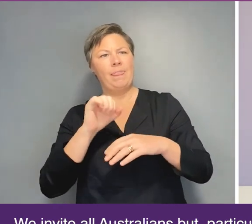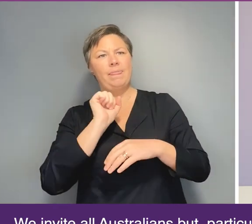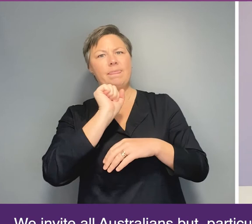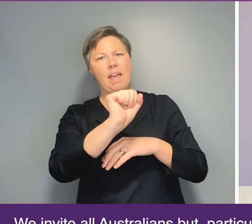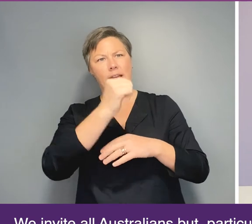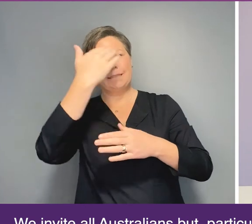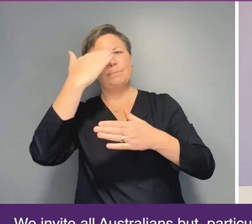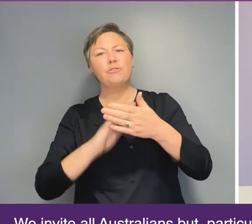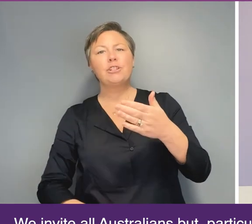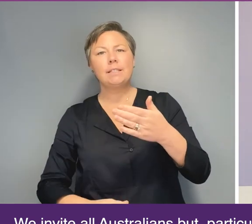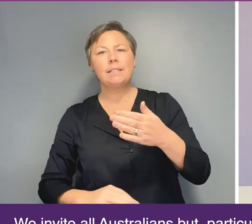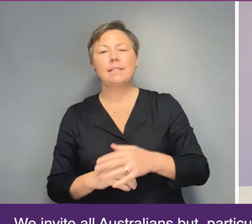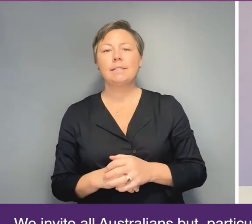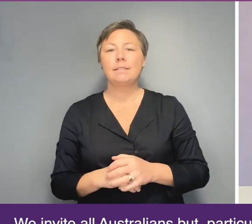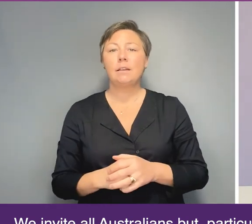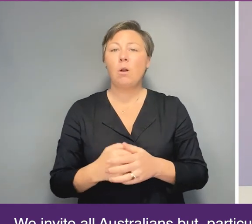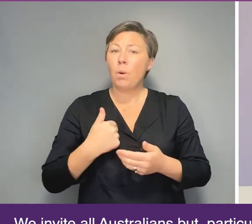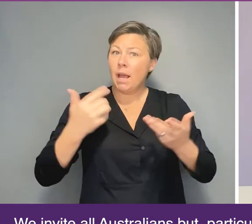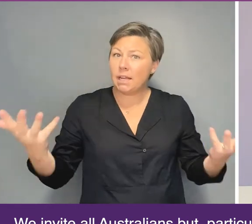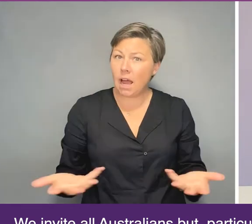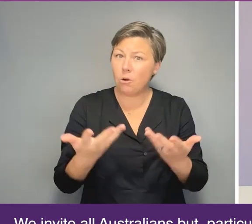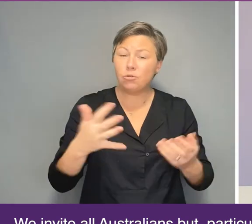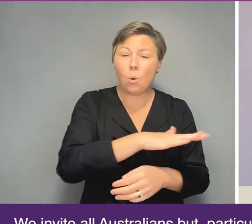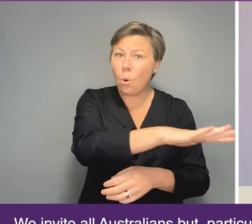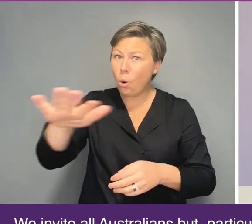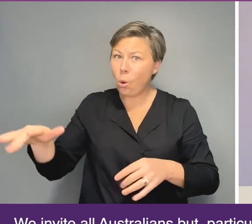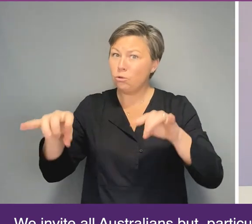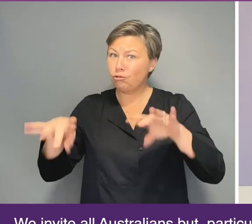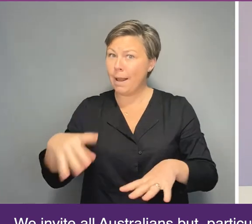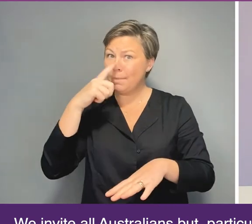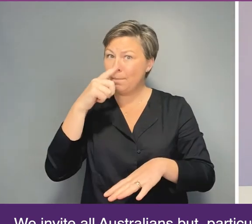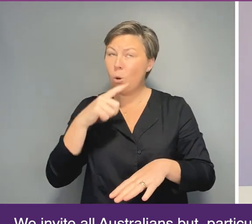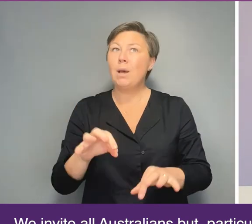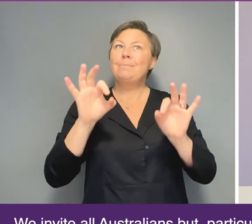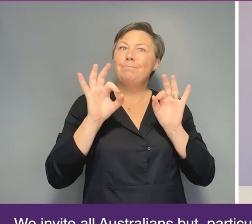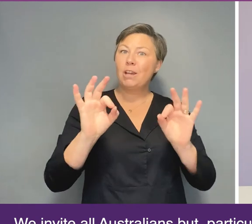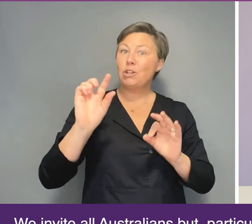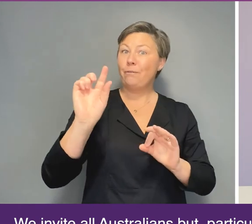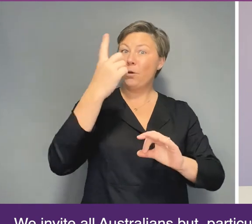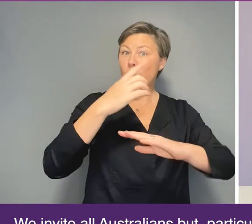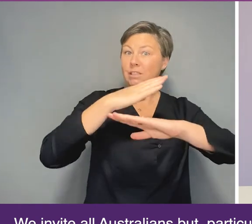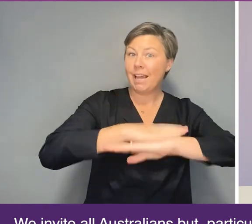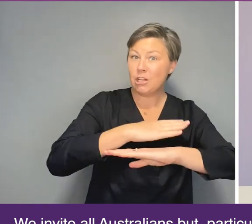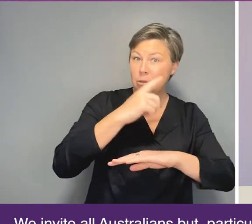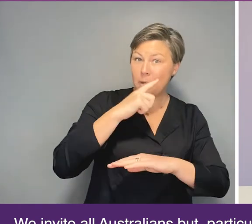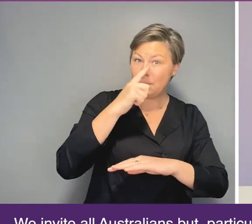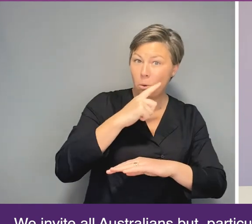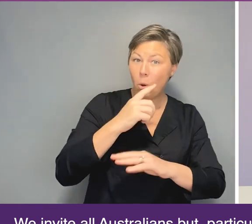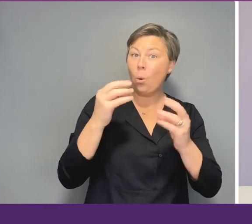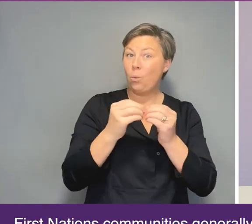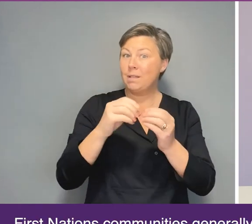We invite all Australians, but particularly First Nations people and First Nations people with disability